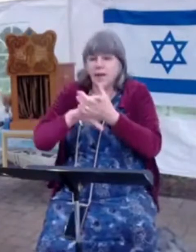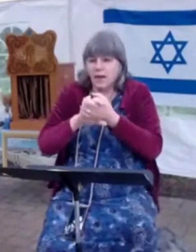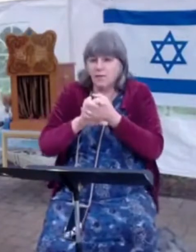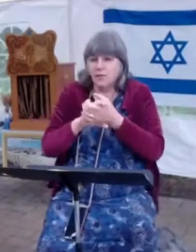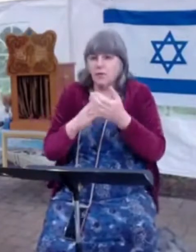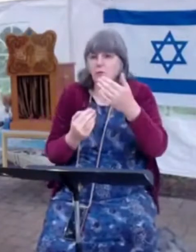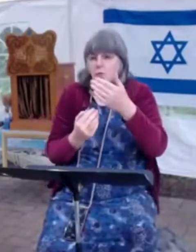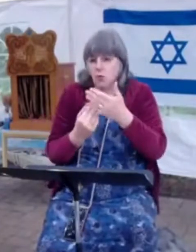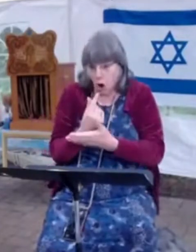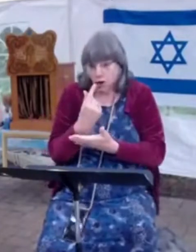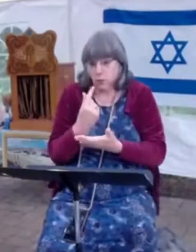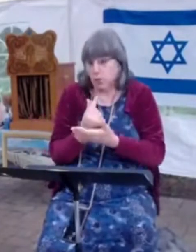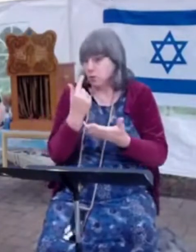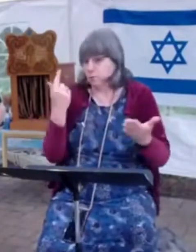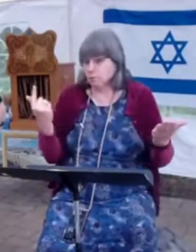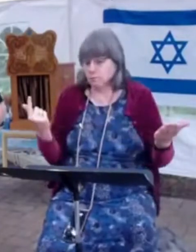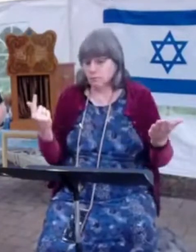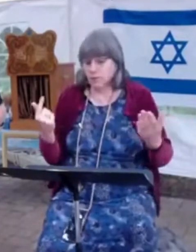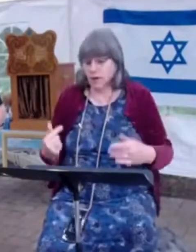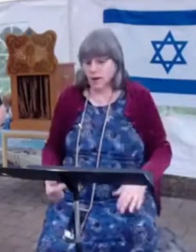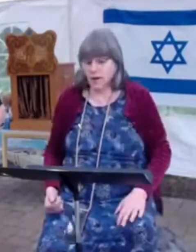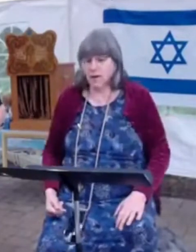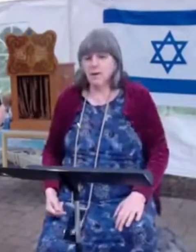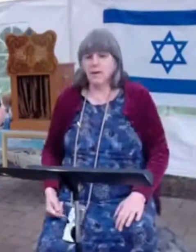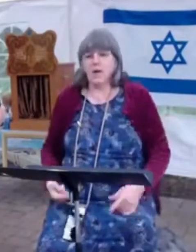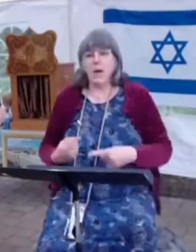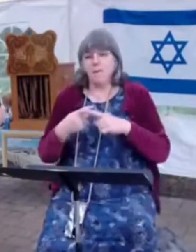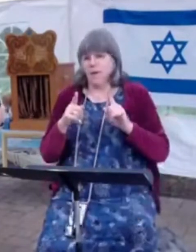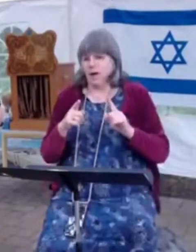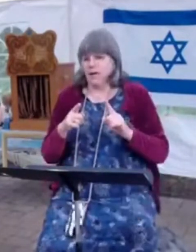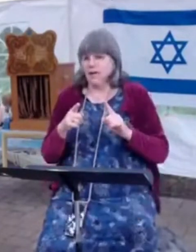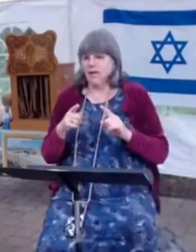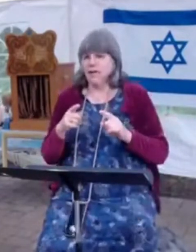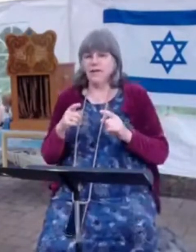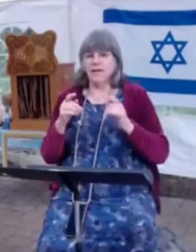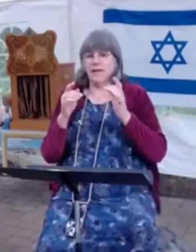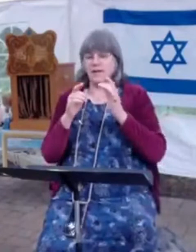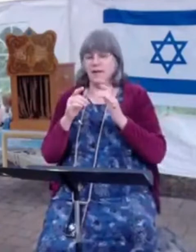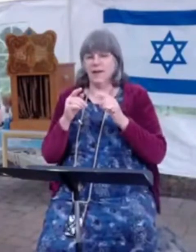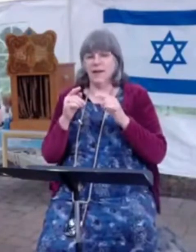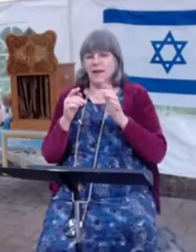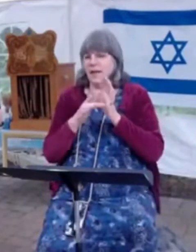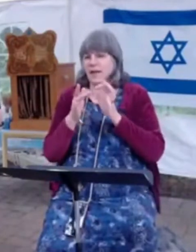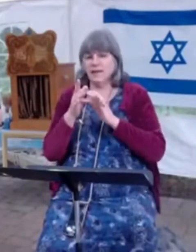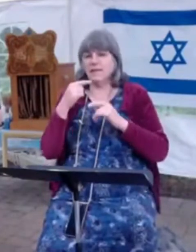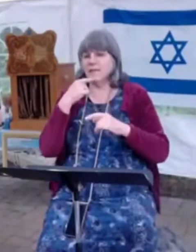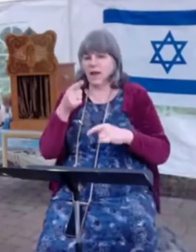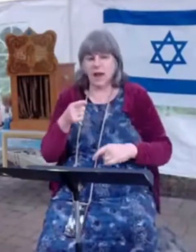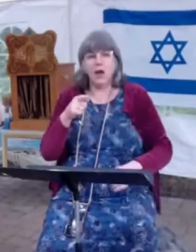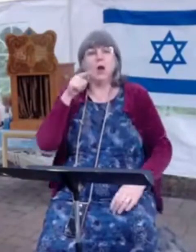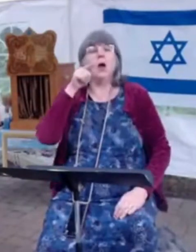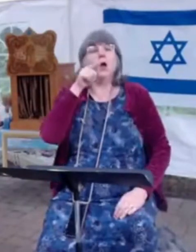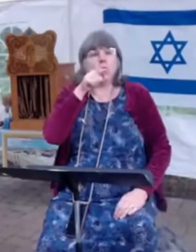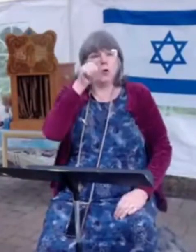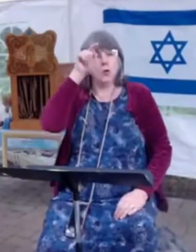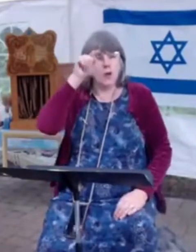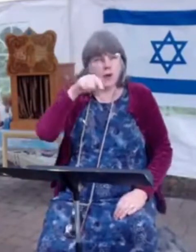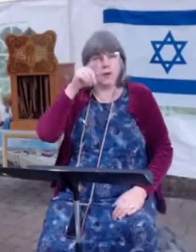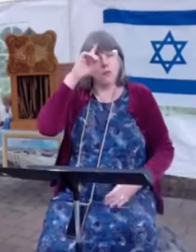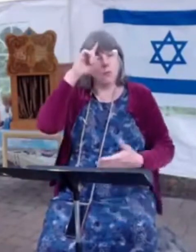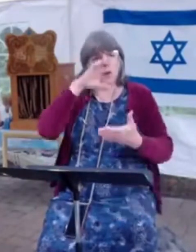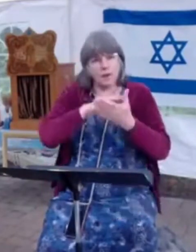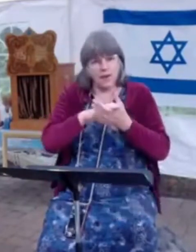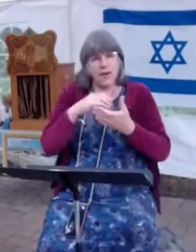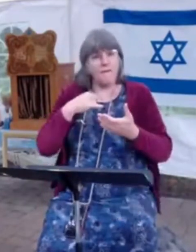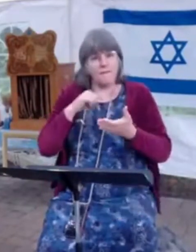say, believe in me that I'm dead and crucified and resurrected. And if you, he didn't say that. What was his good news message? It